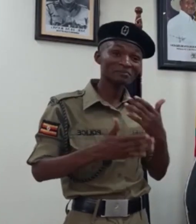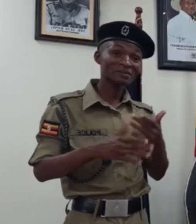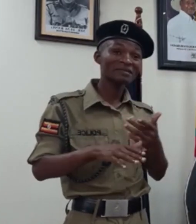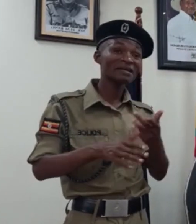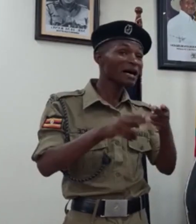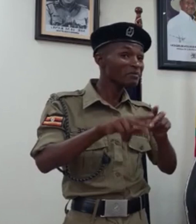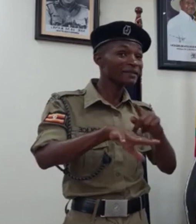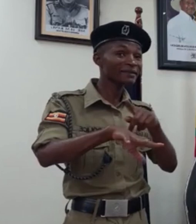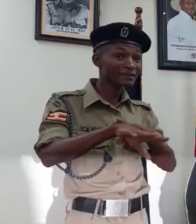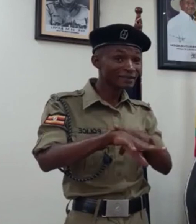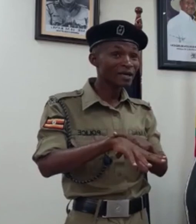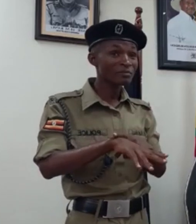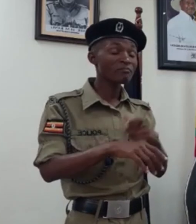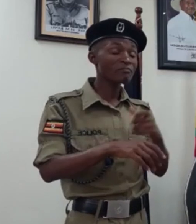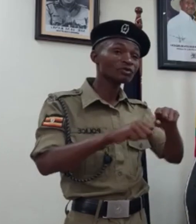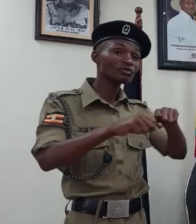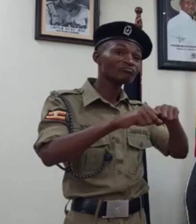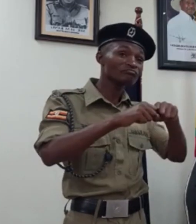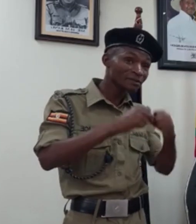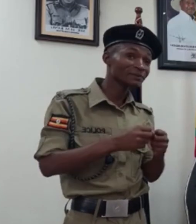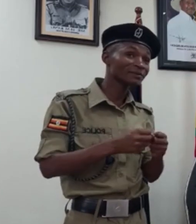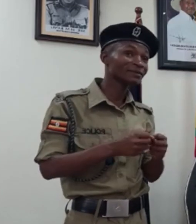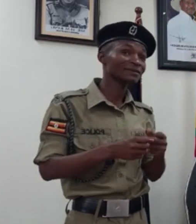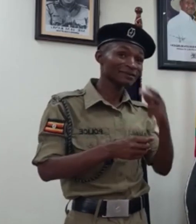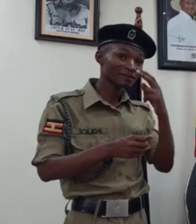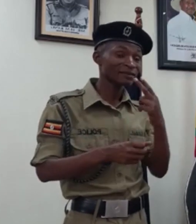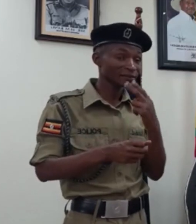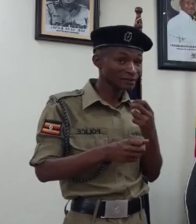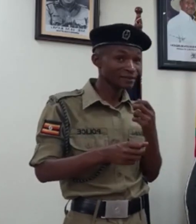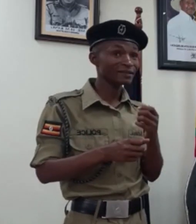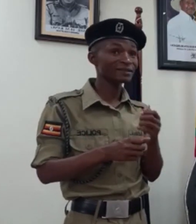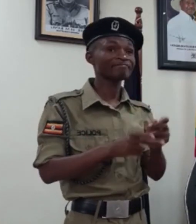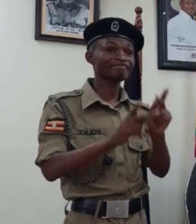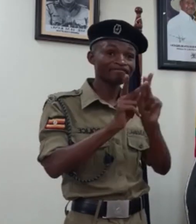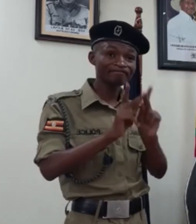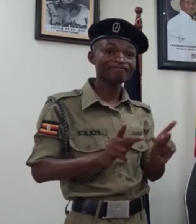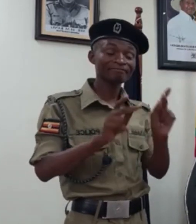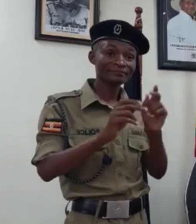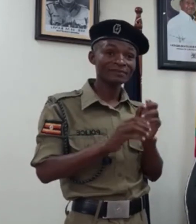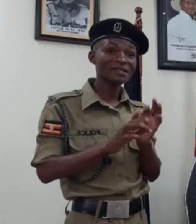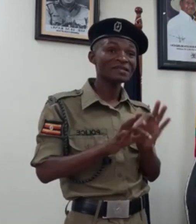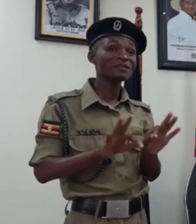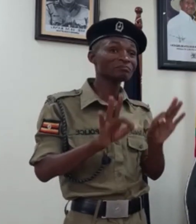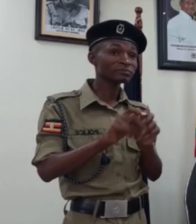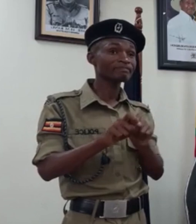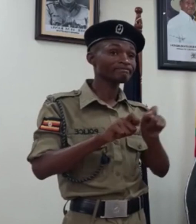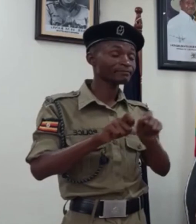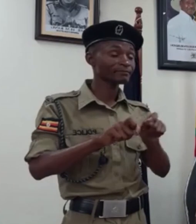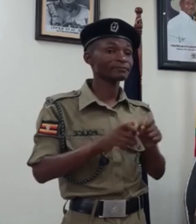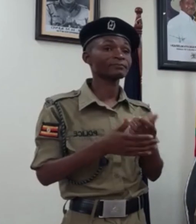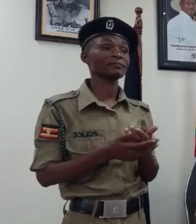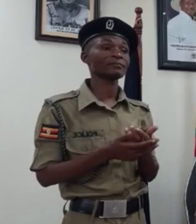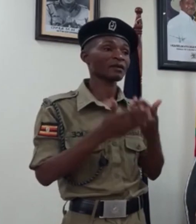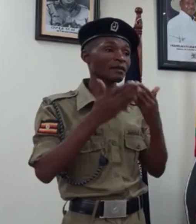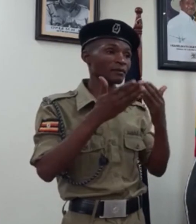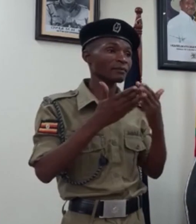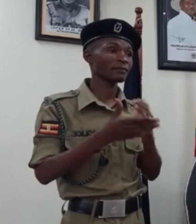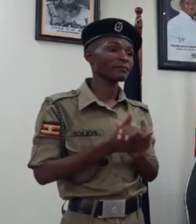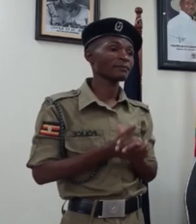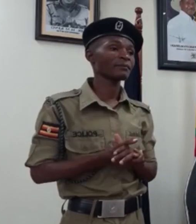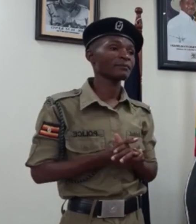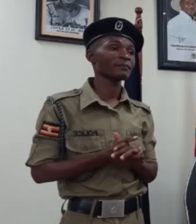the scientists have indicated that a blood clot easily forms wherever a person gets a